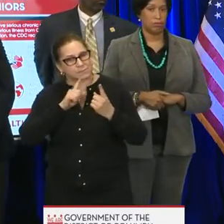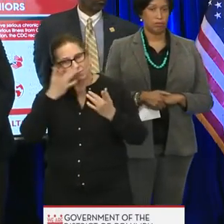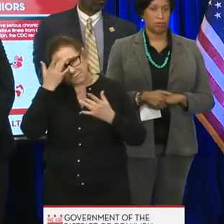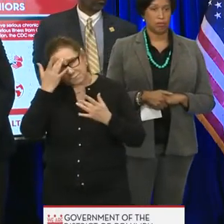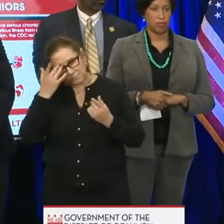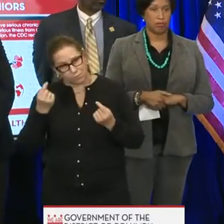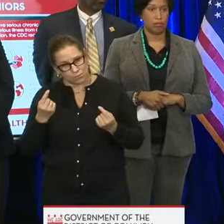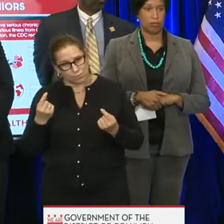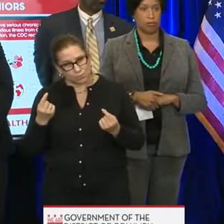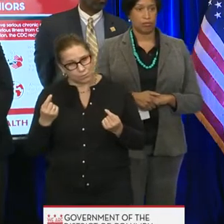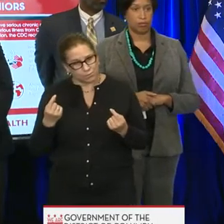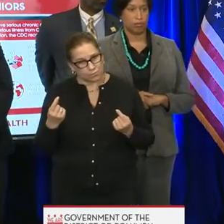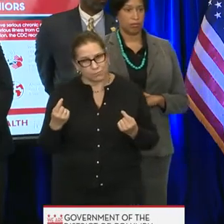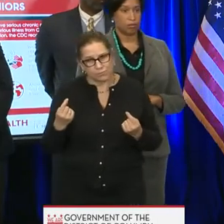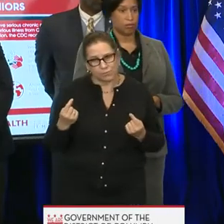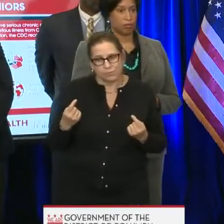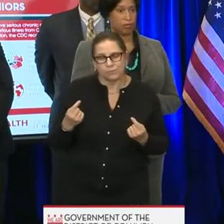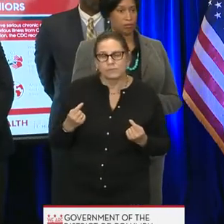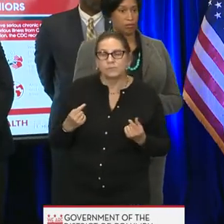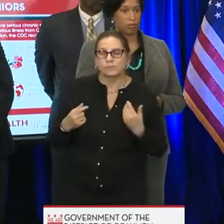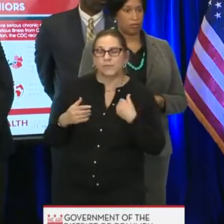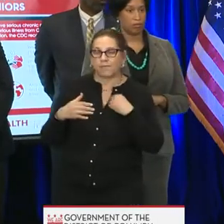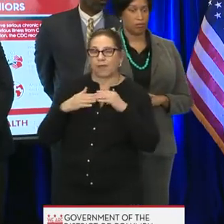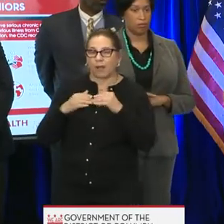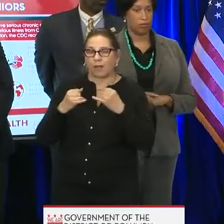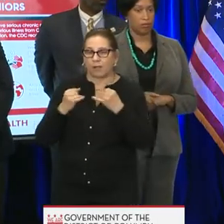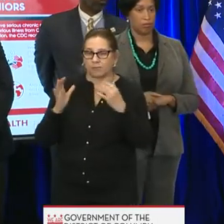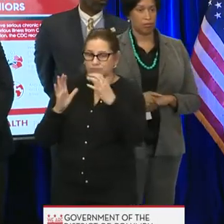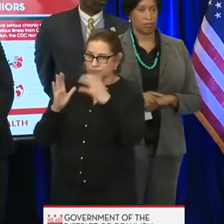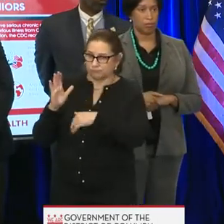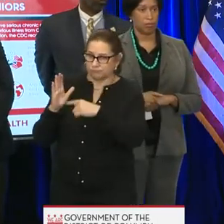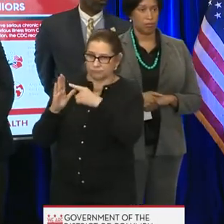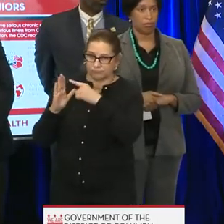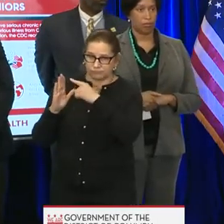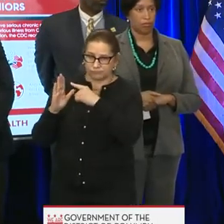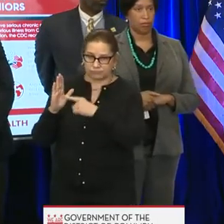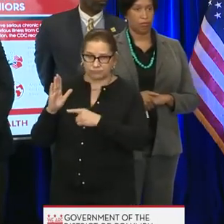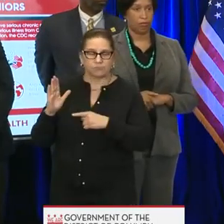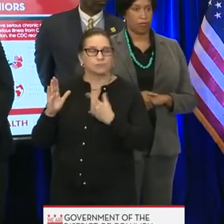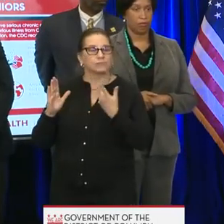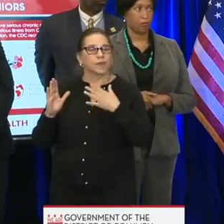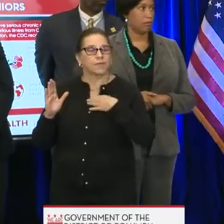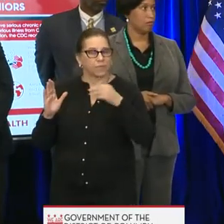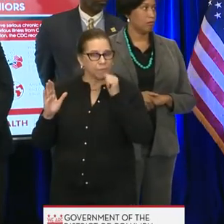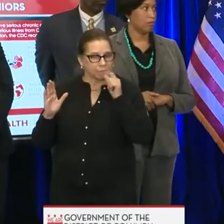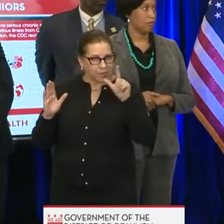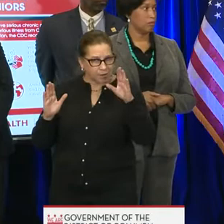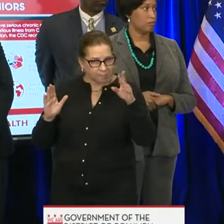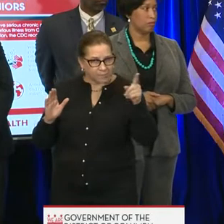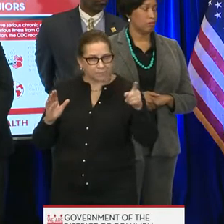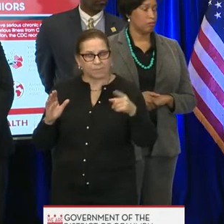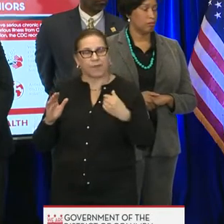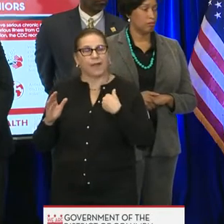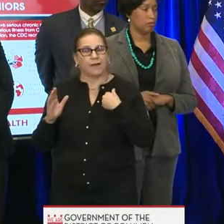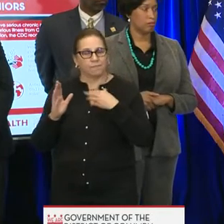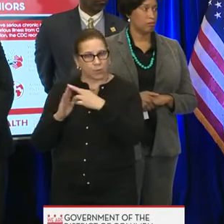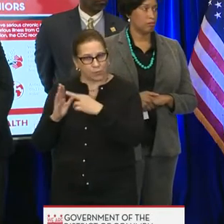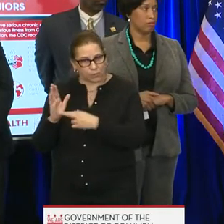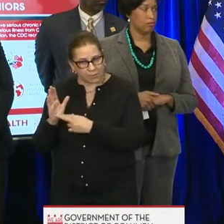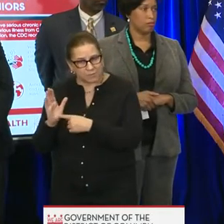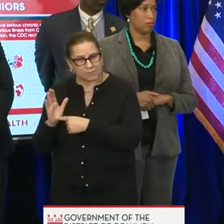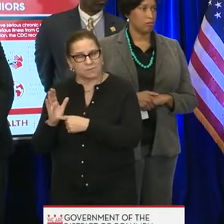have their test processed through the public health laboratory. Will you? Our guidelines are intended for anyone